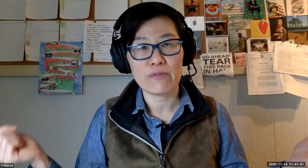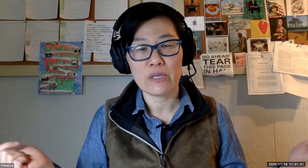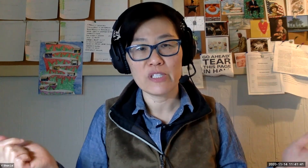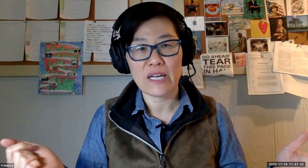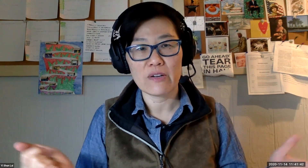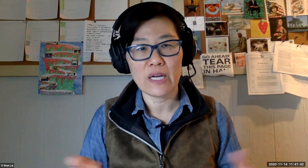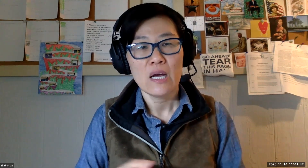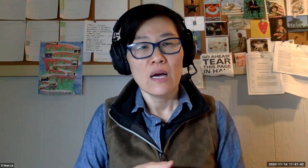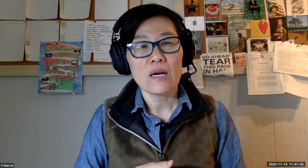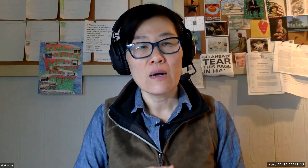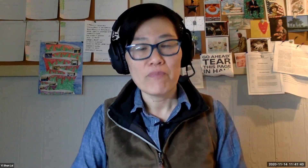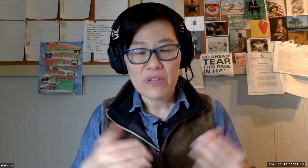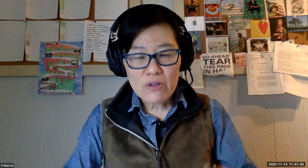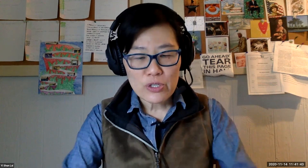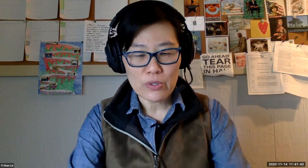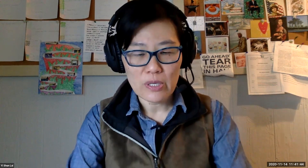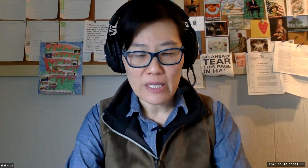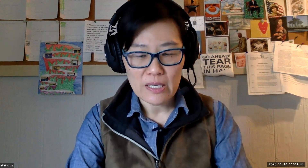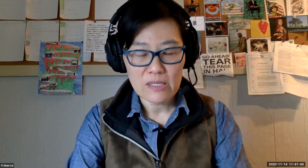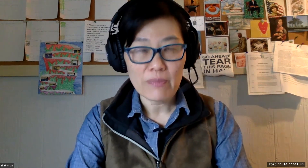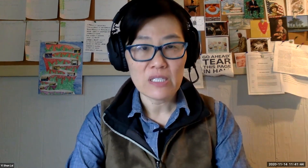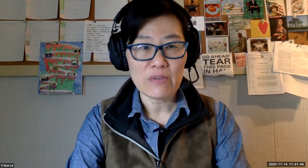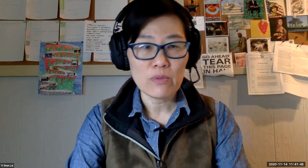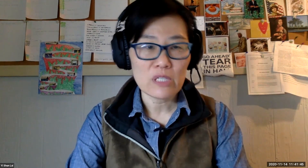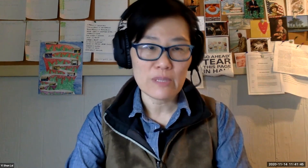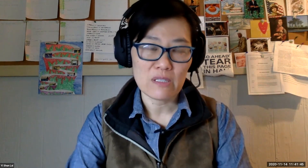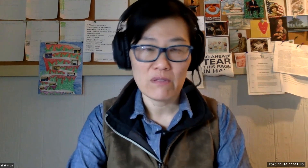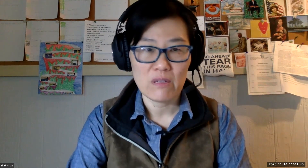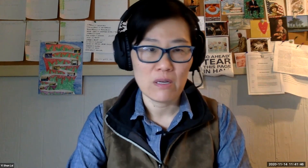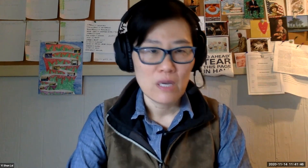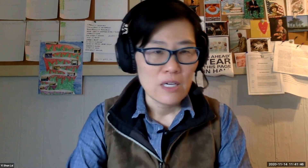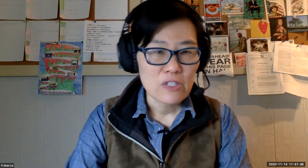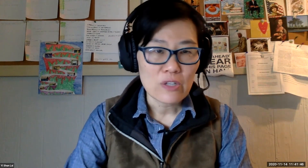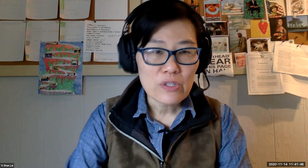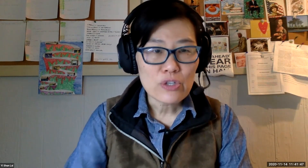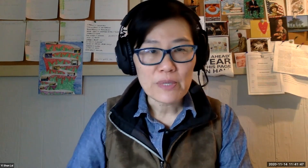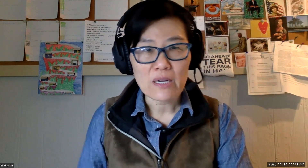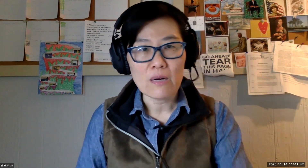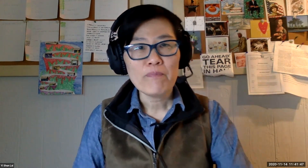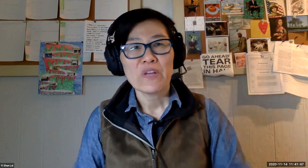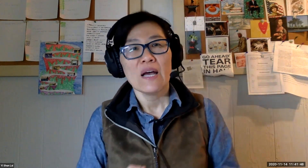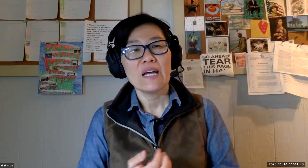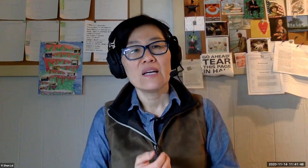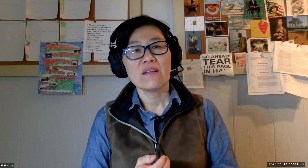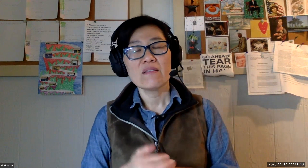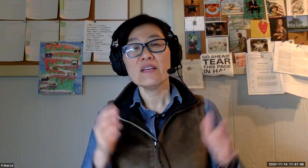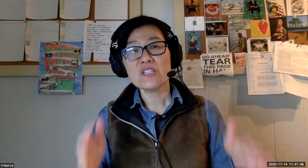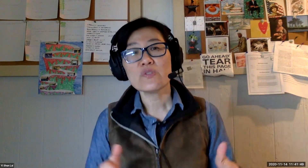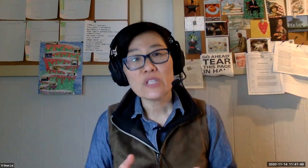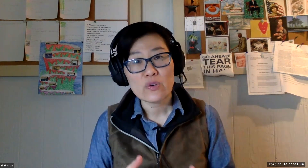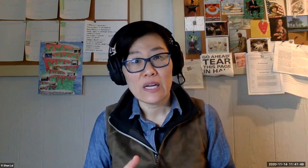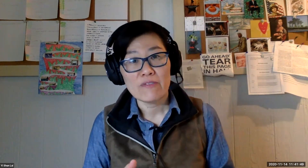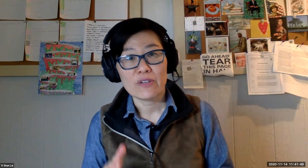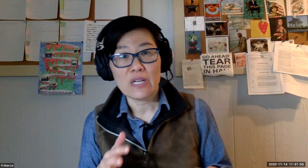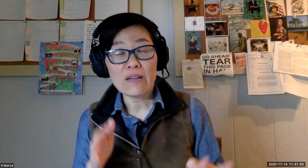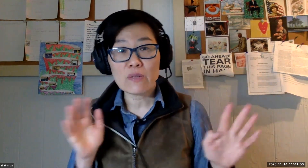/ California Images Gallery. The other tool is something that's even more expensive. It's called duotrope.com. And this is